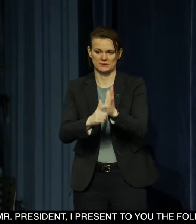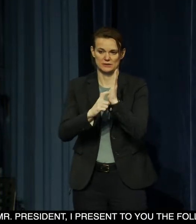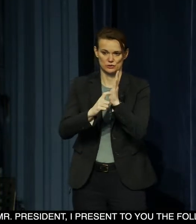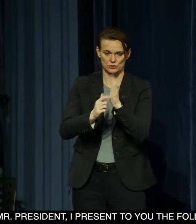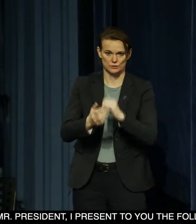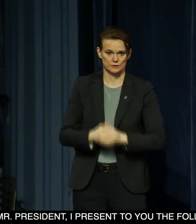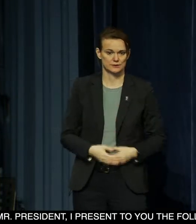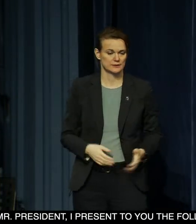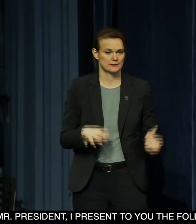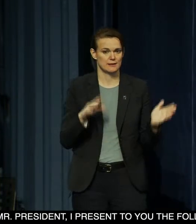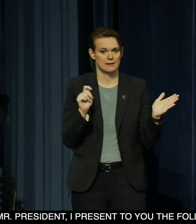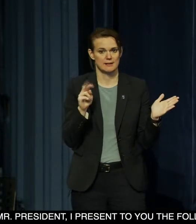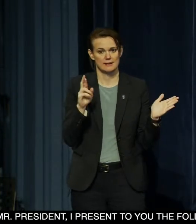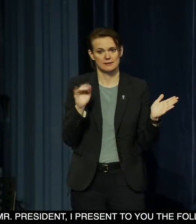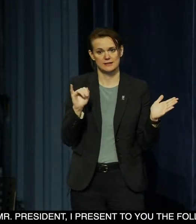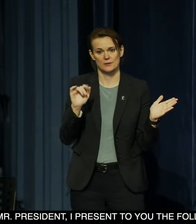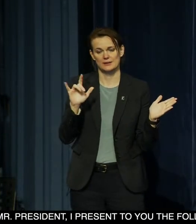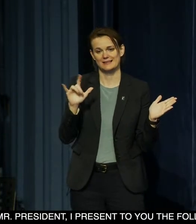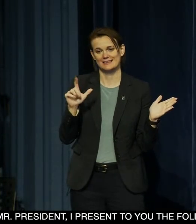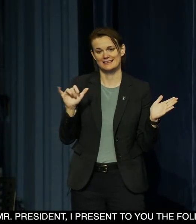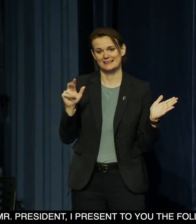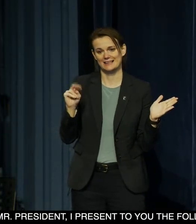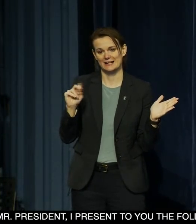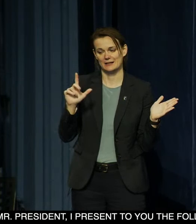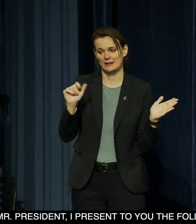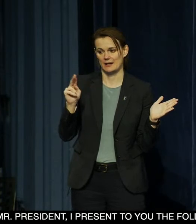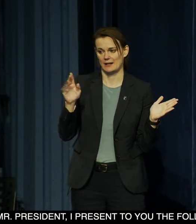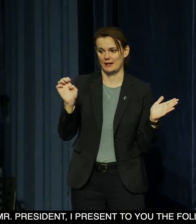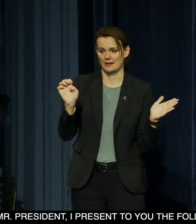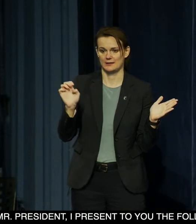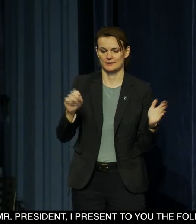Essentials. Terry Lynn Lane.